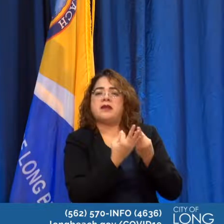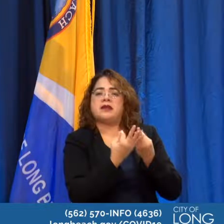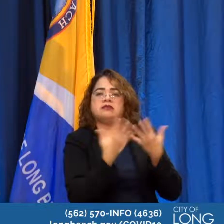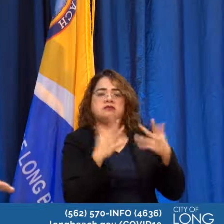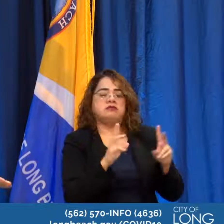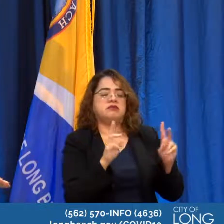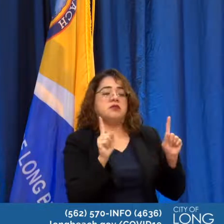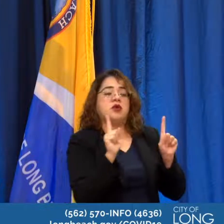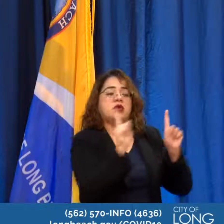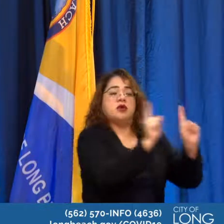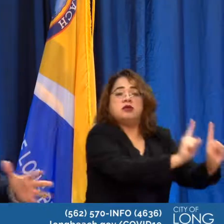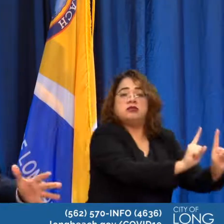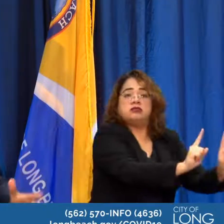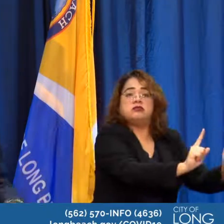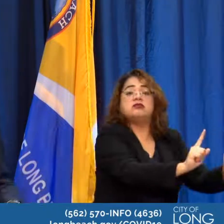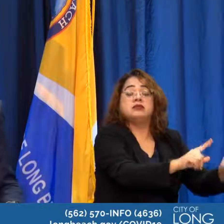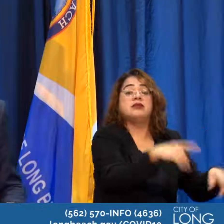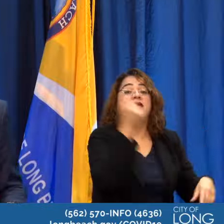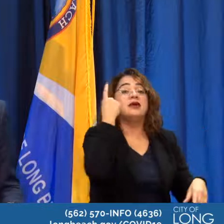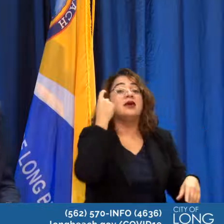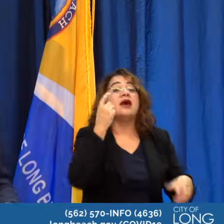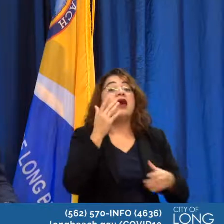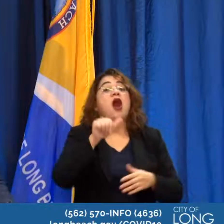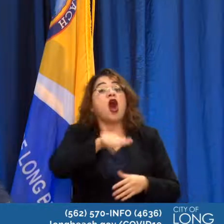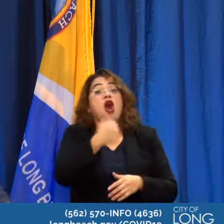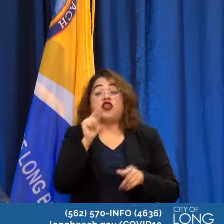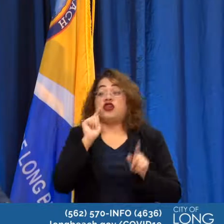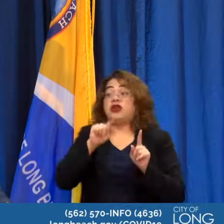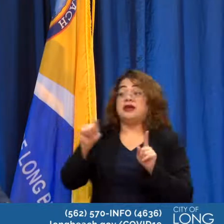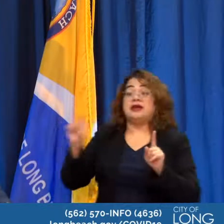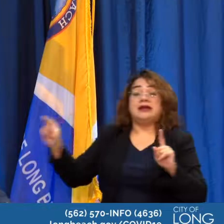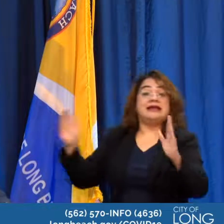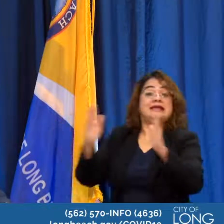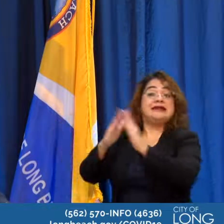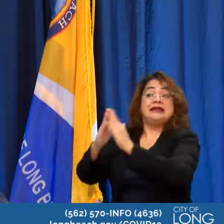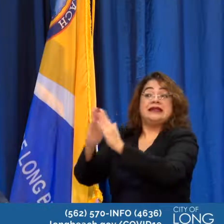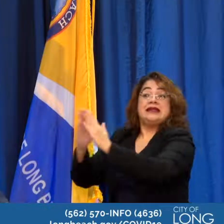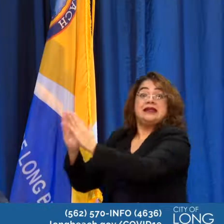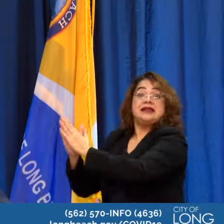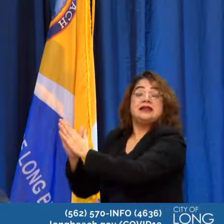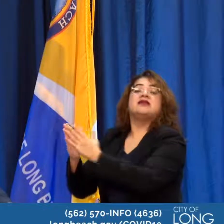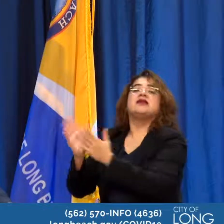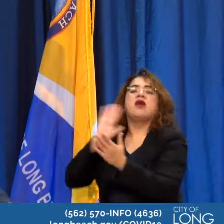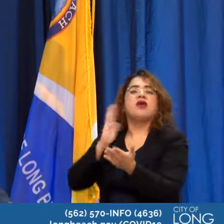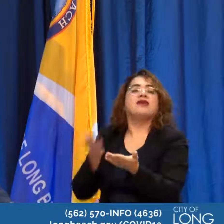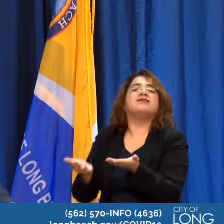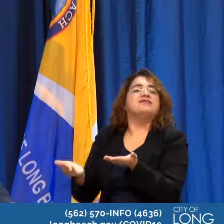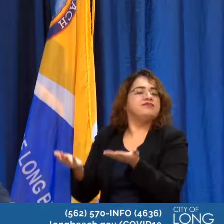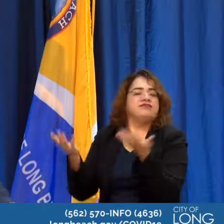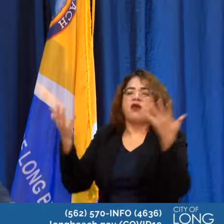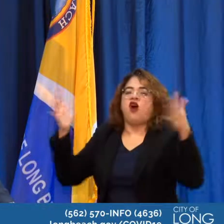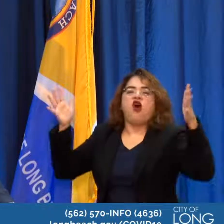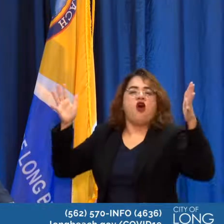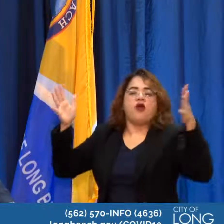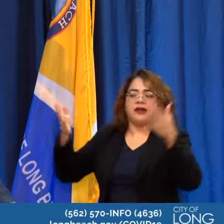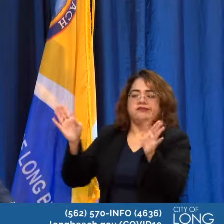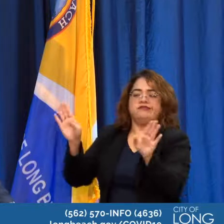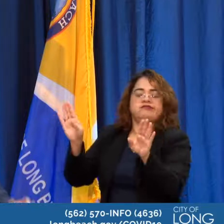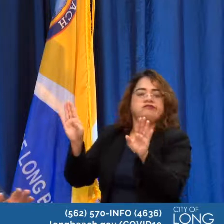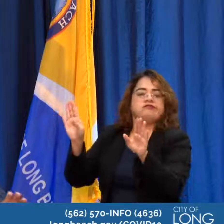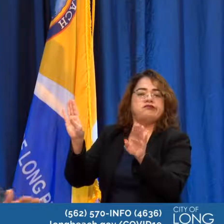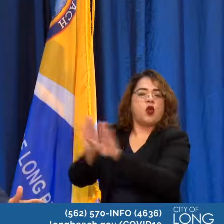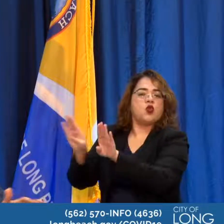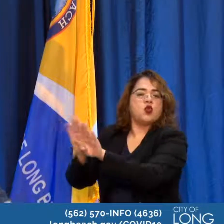We know that other jurisdictions have closed playgrounds completely, and if we don't get good compliance, that might be where we're headed soon. But we also